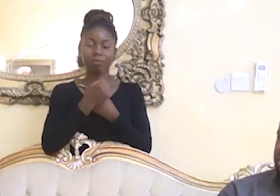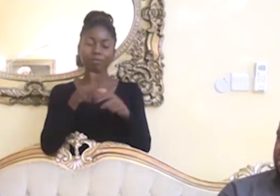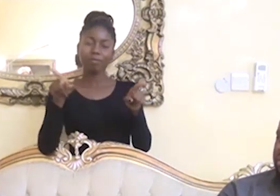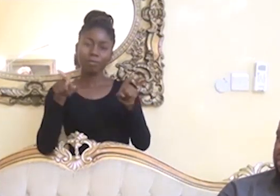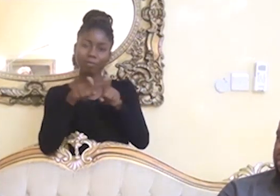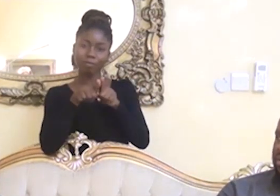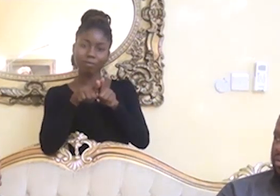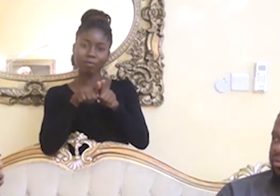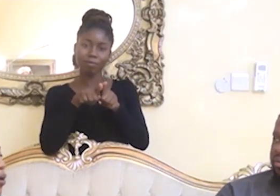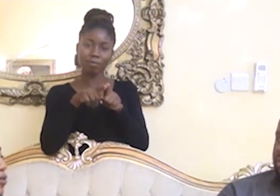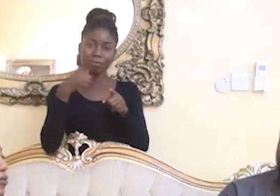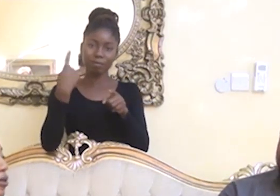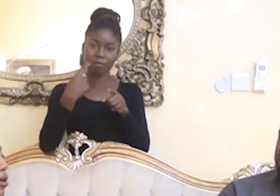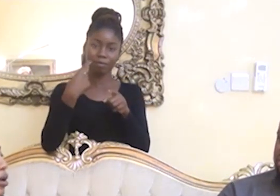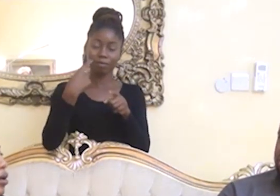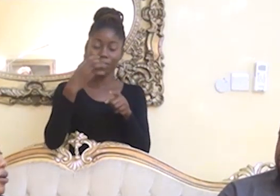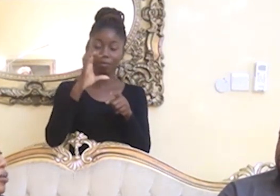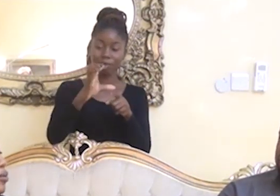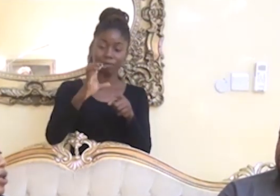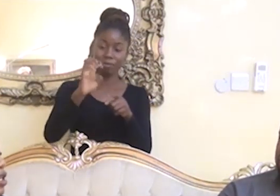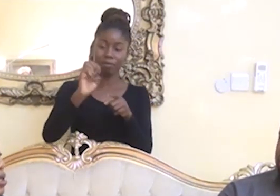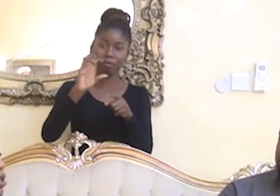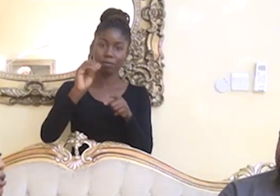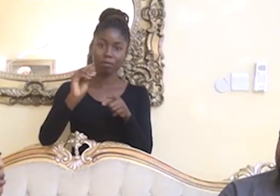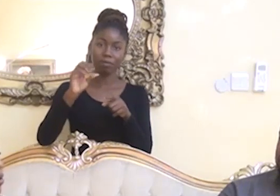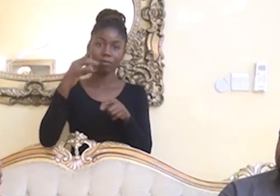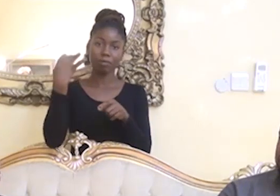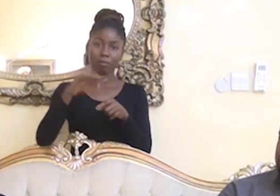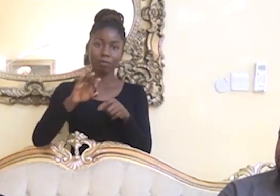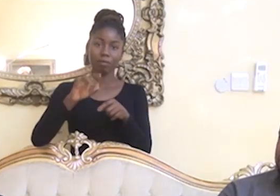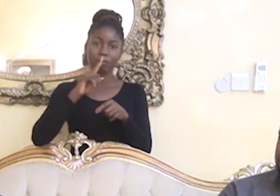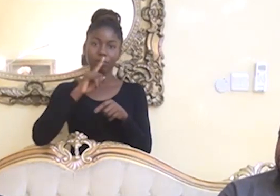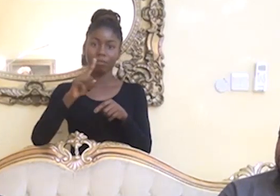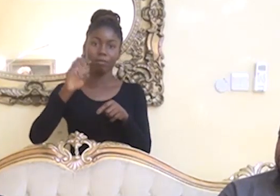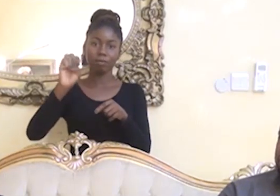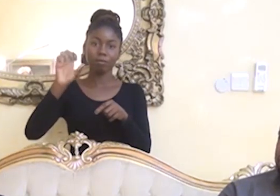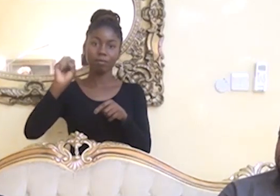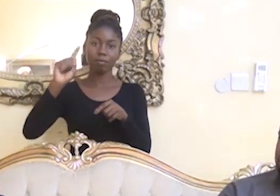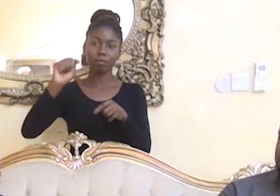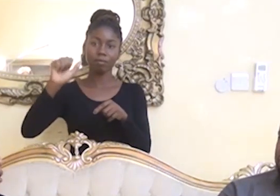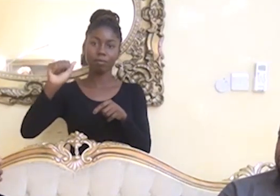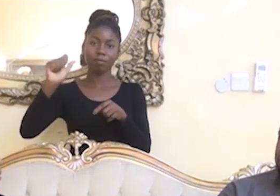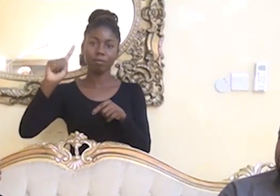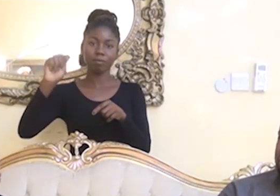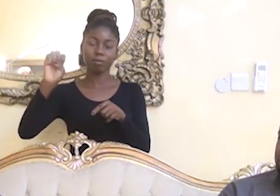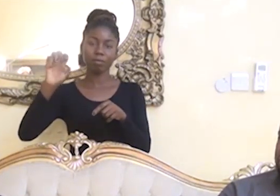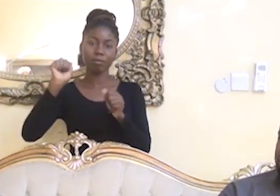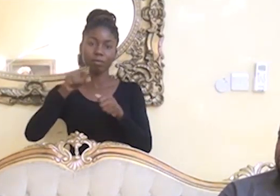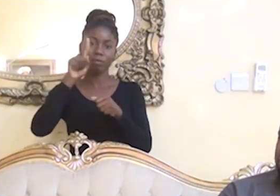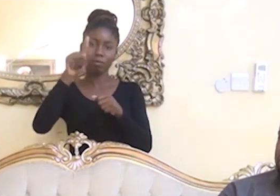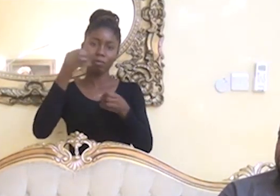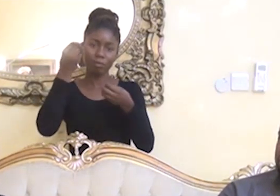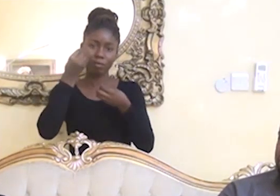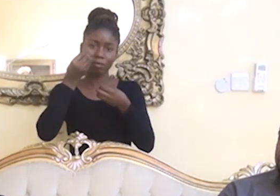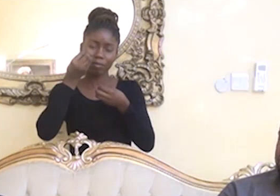a CEO of real estate, can you really advise the